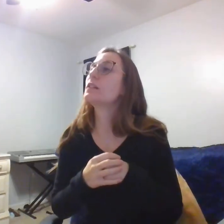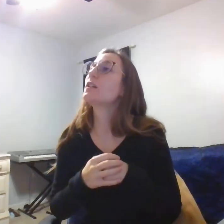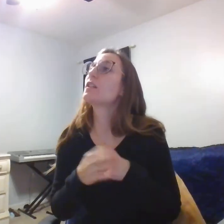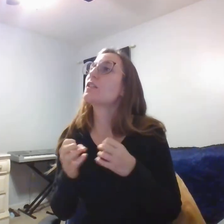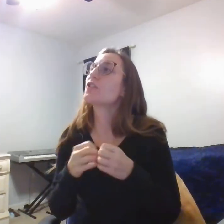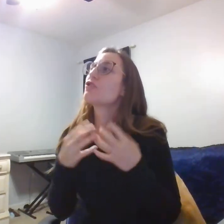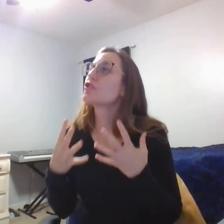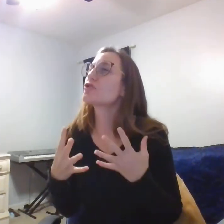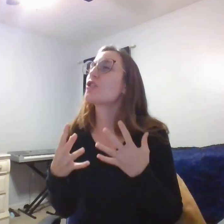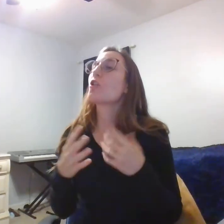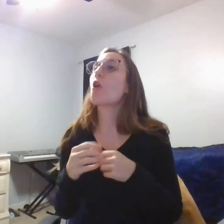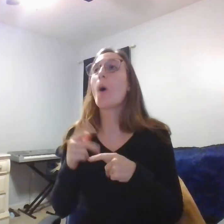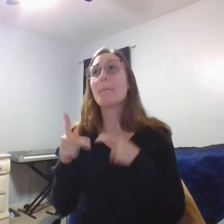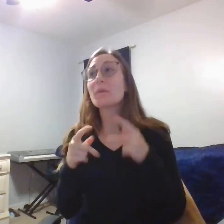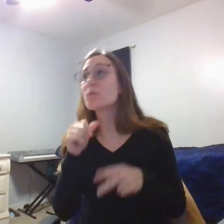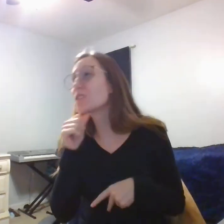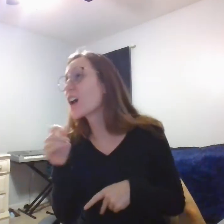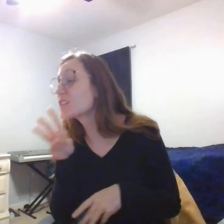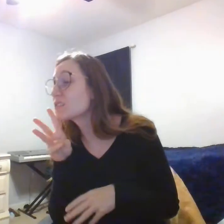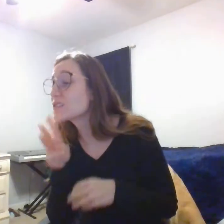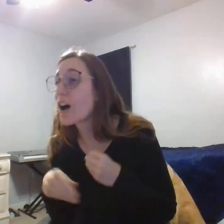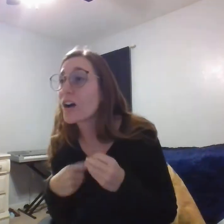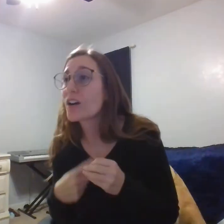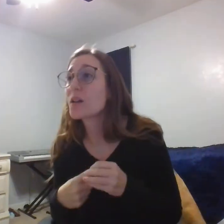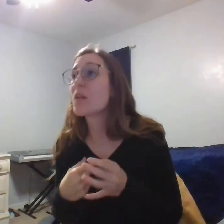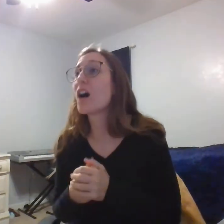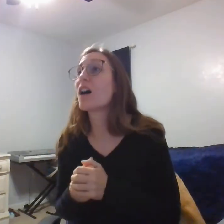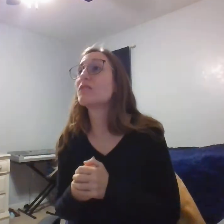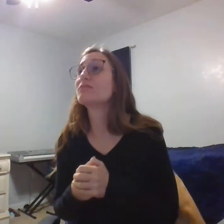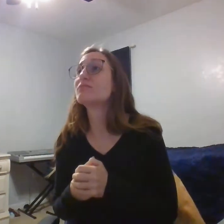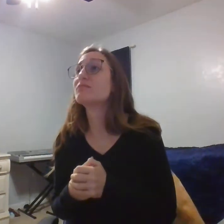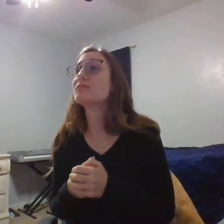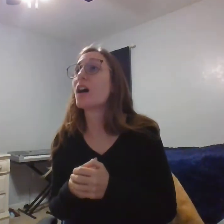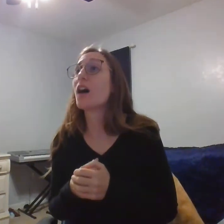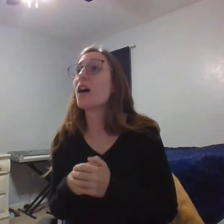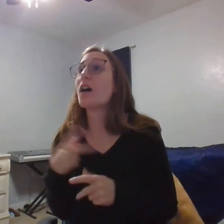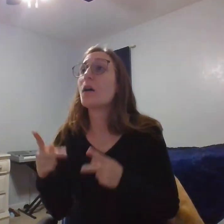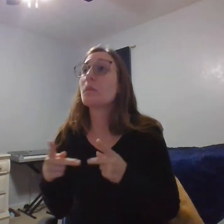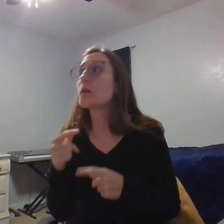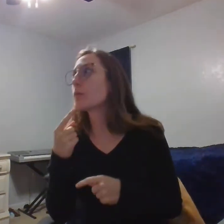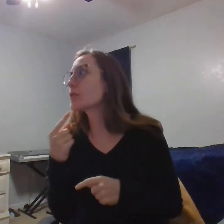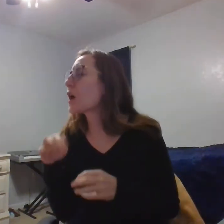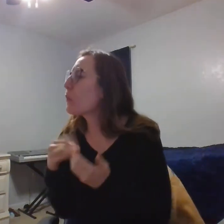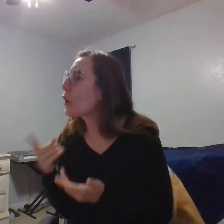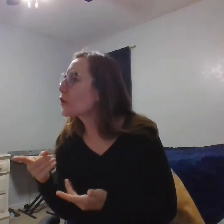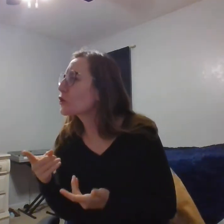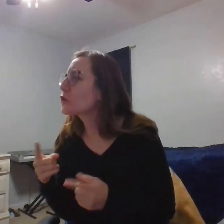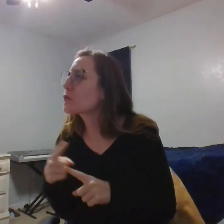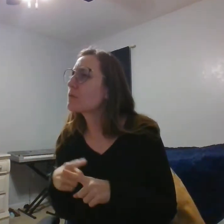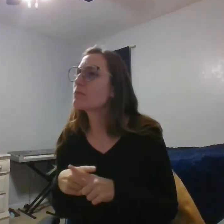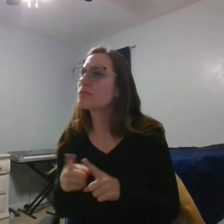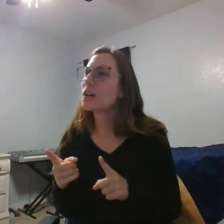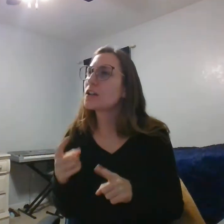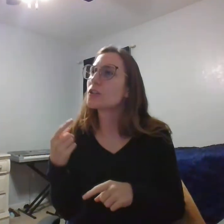how are you? And the very subjective answers to say good or I'm doing well, but no one really gets to the bottom of it and say, oh yeah, I'm